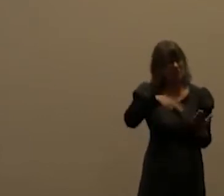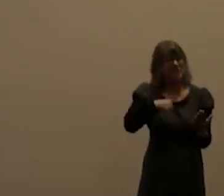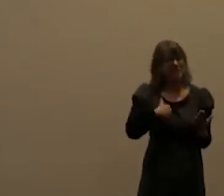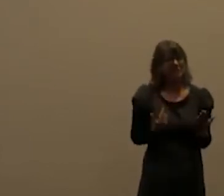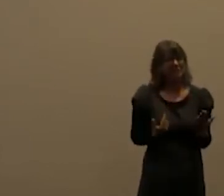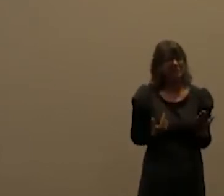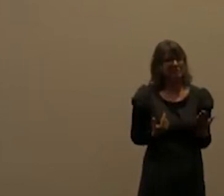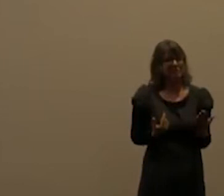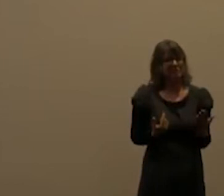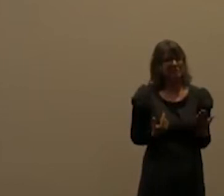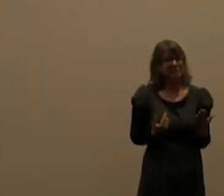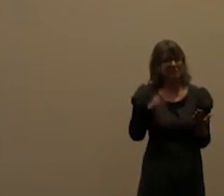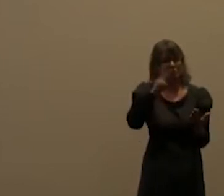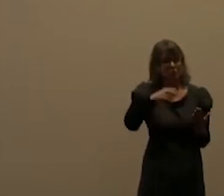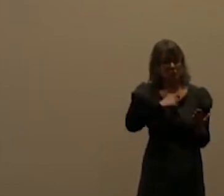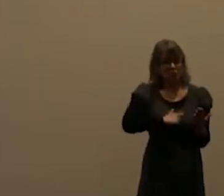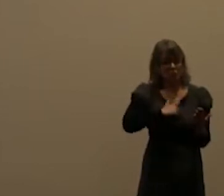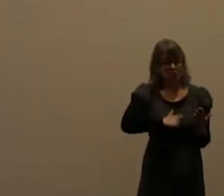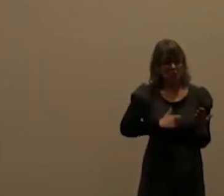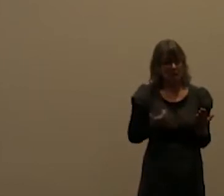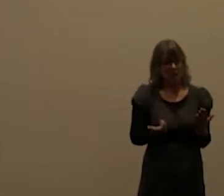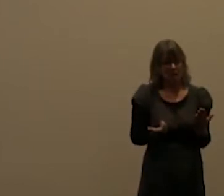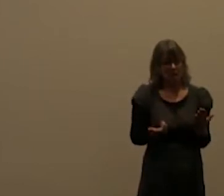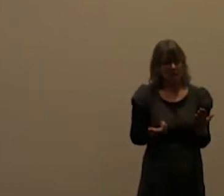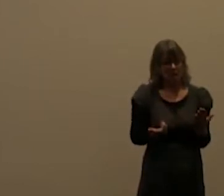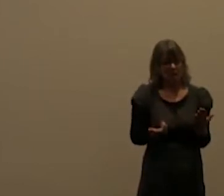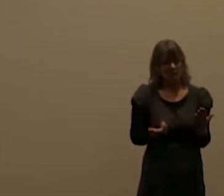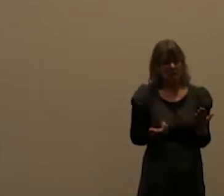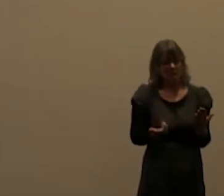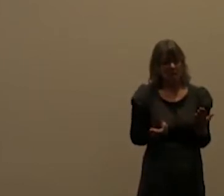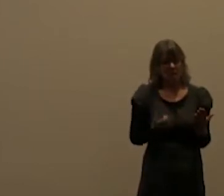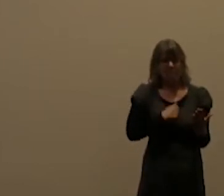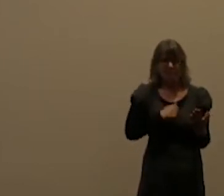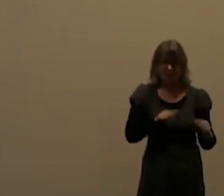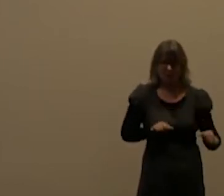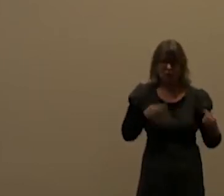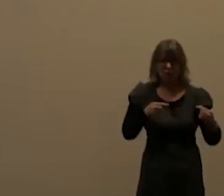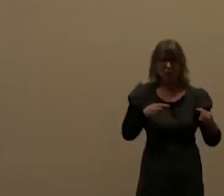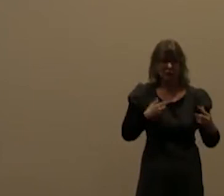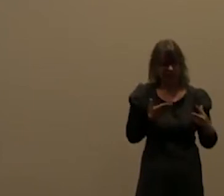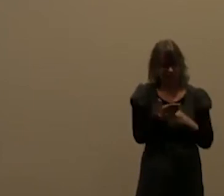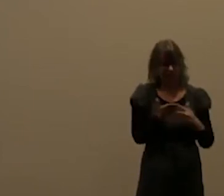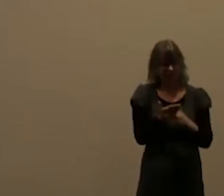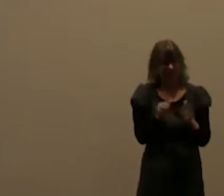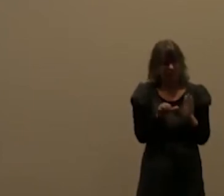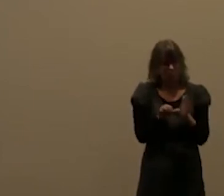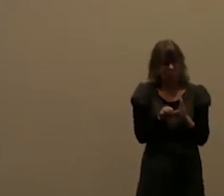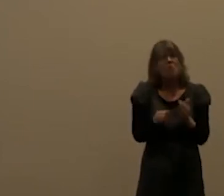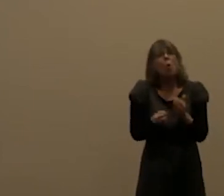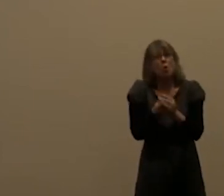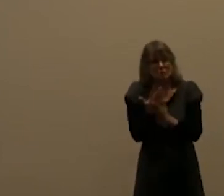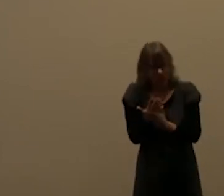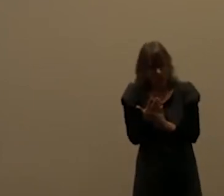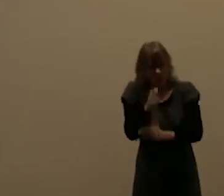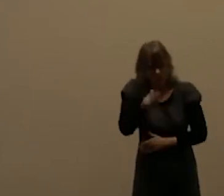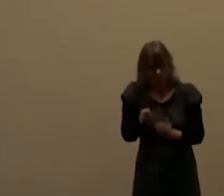and it's human readable. So my challenge is around accessibility for developers.